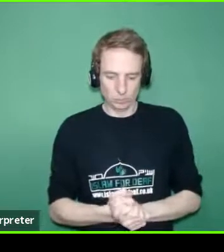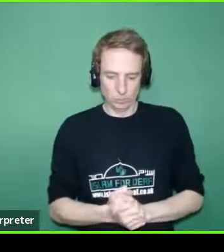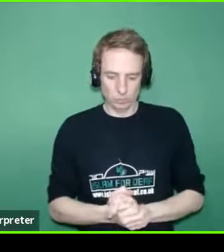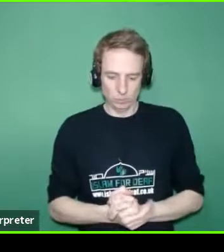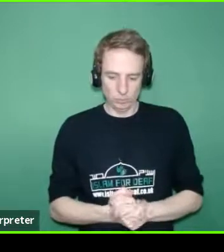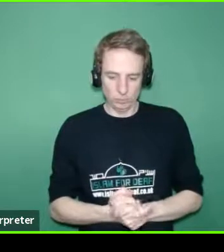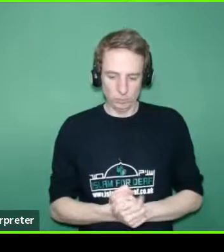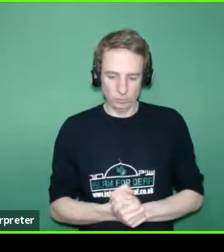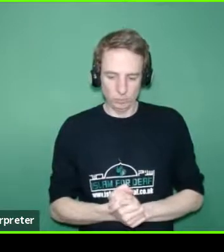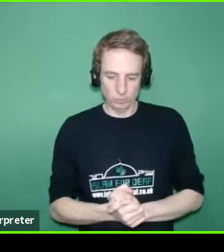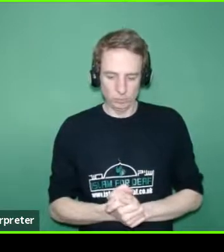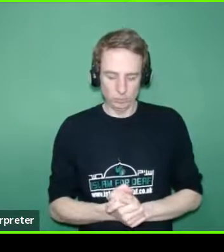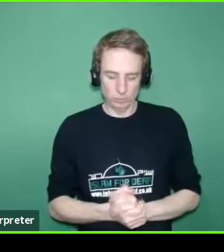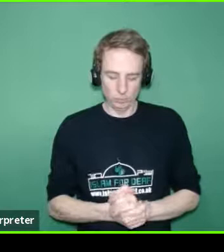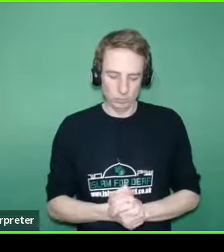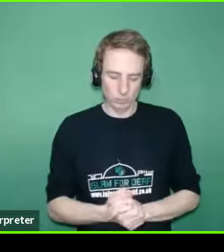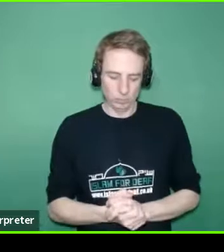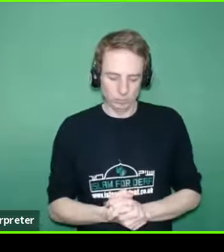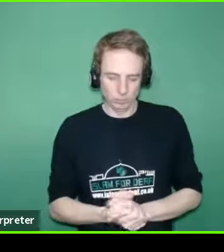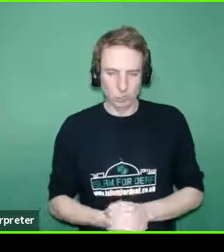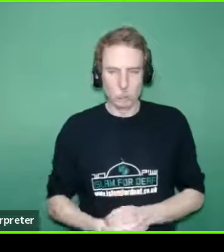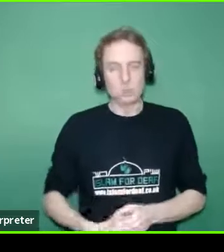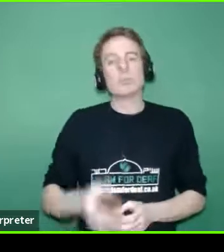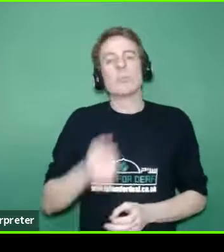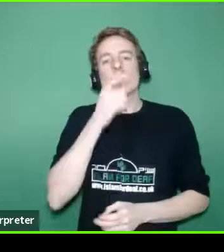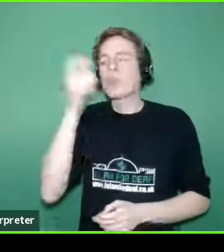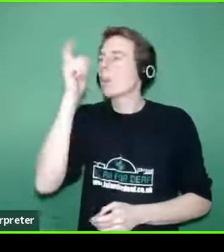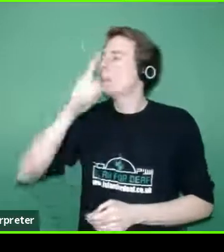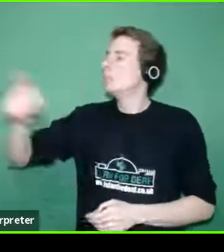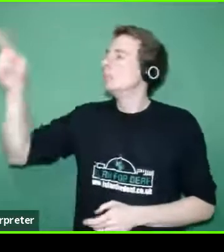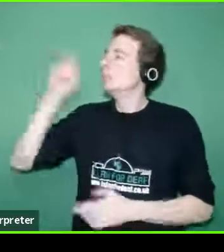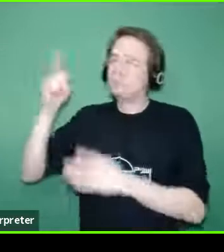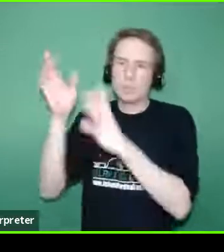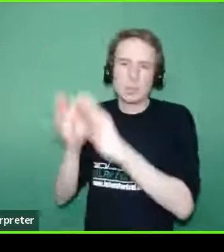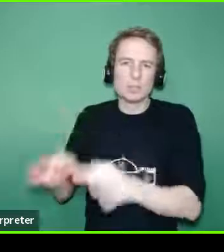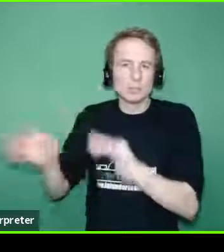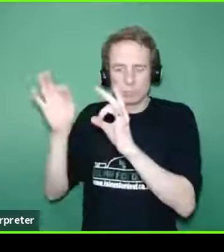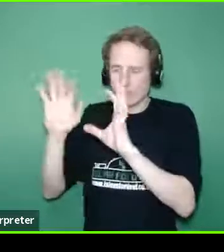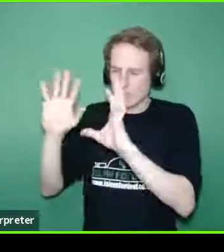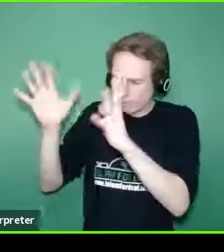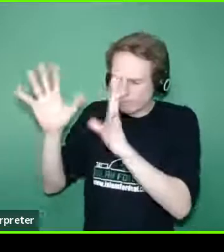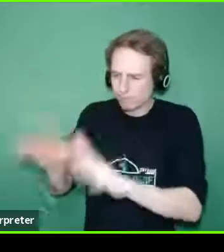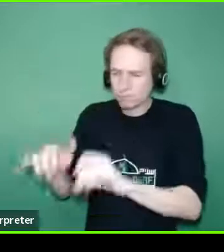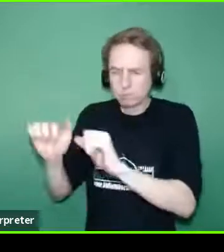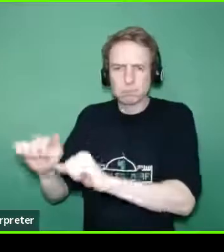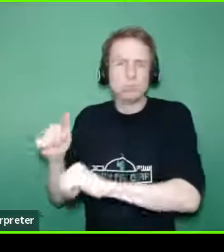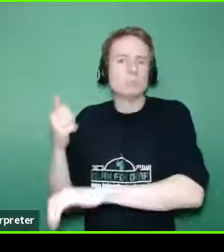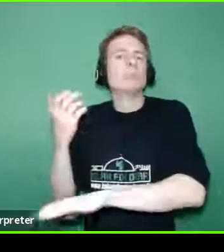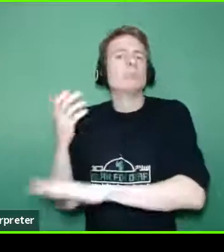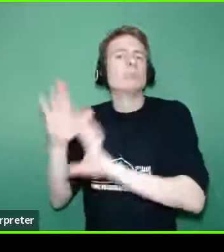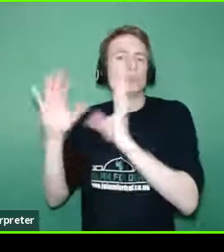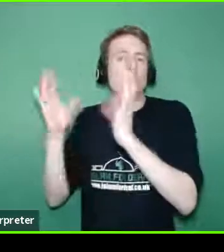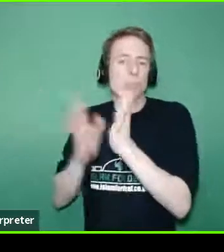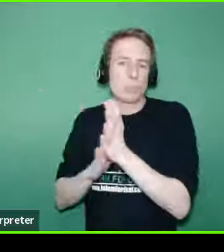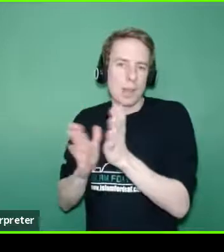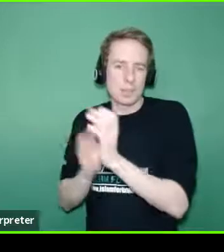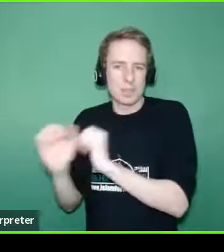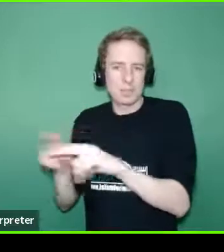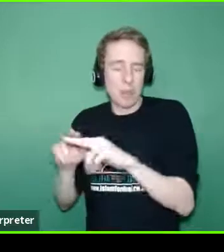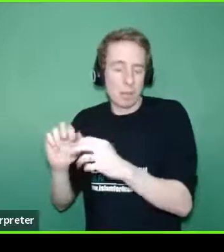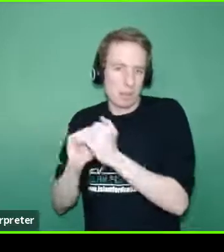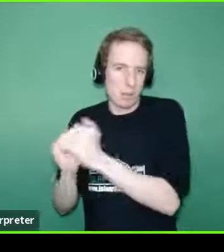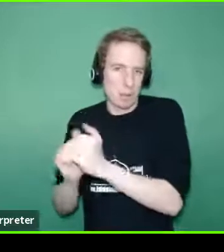In the name of Allah, may peace and salutations and blessings be upon the Prophet Muhammad and upon his family and companions. To